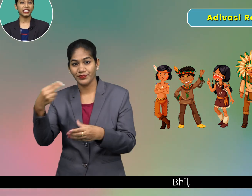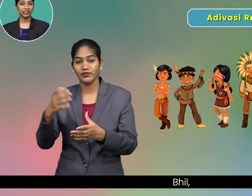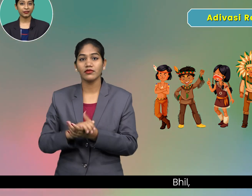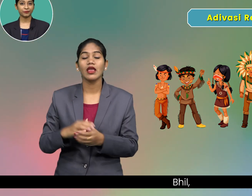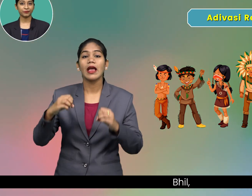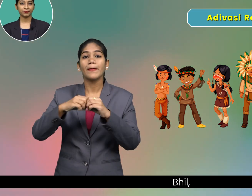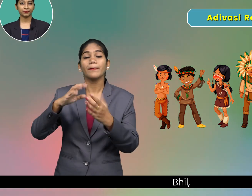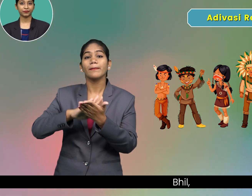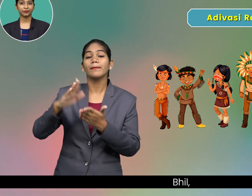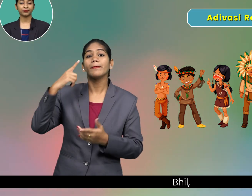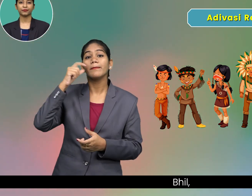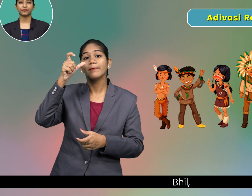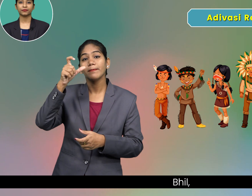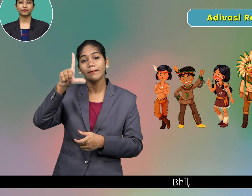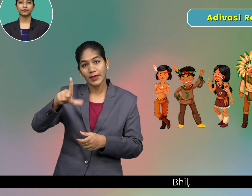Bhil,